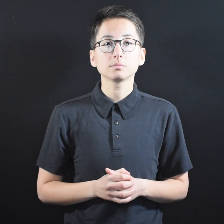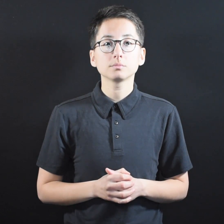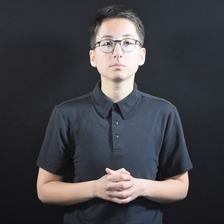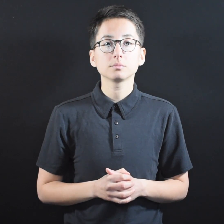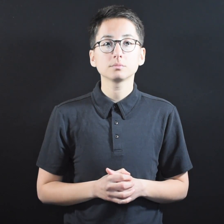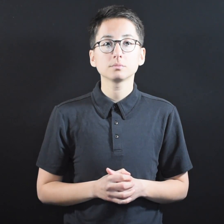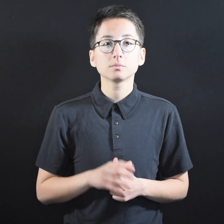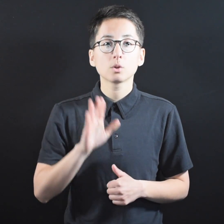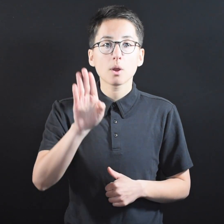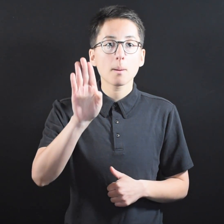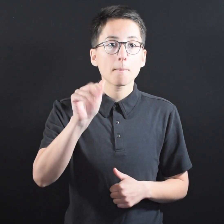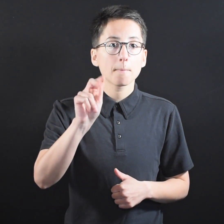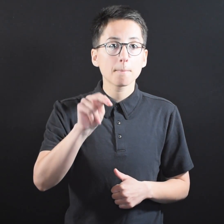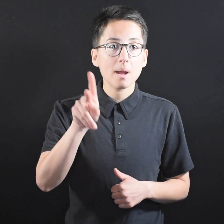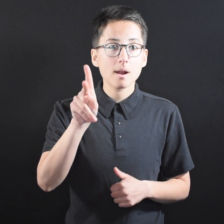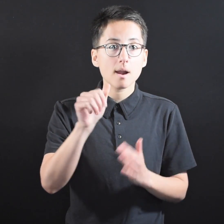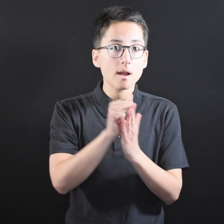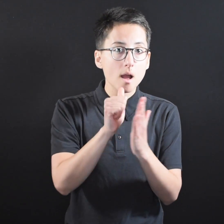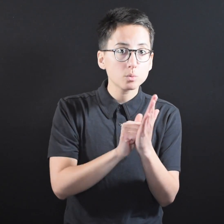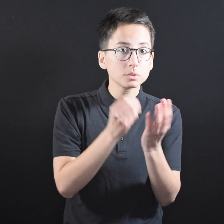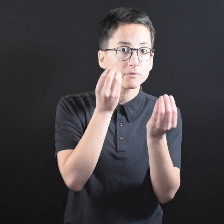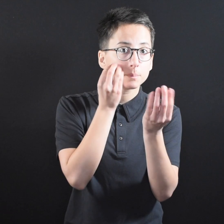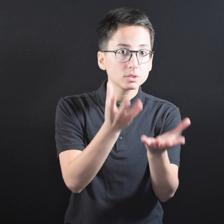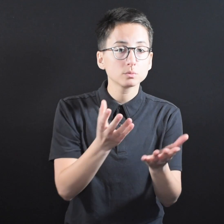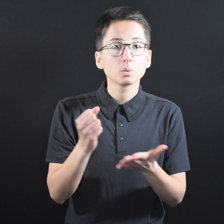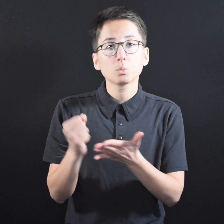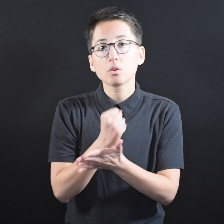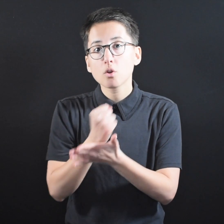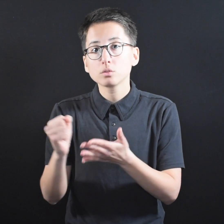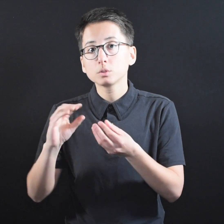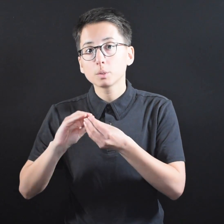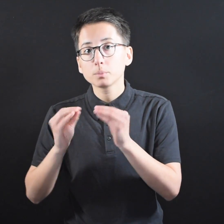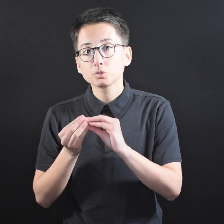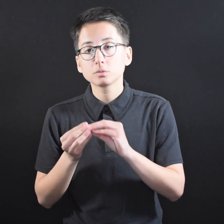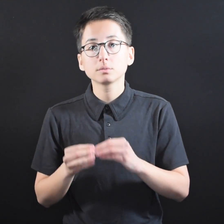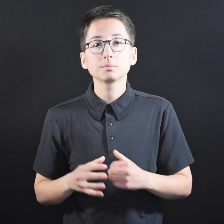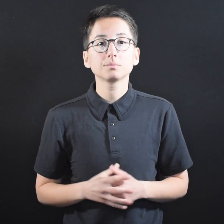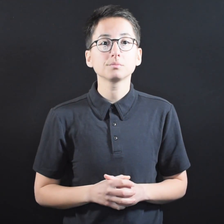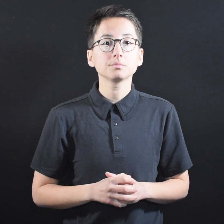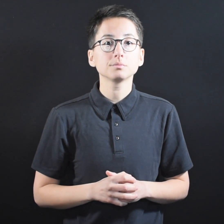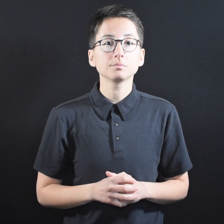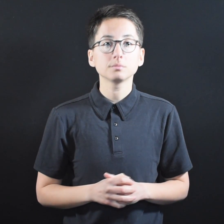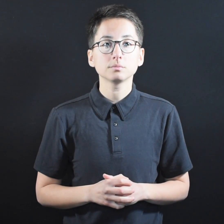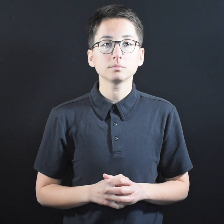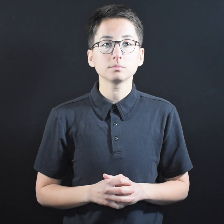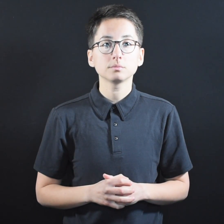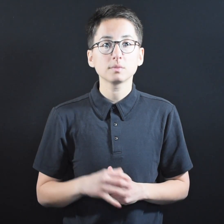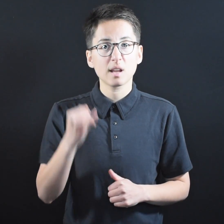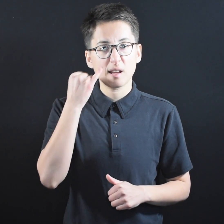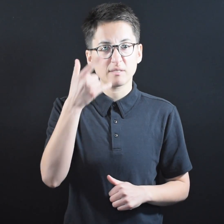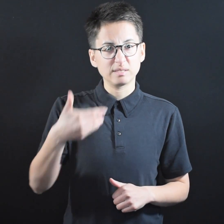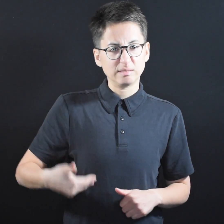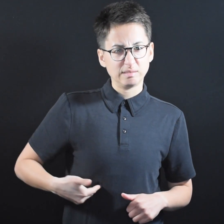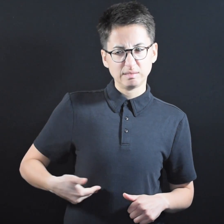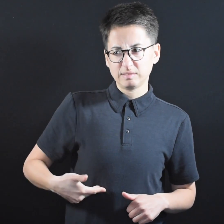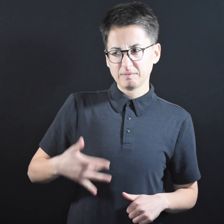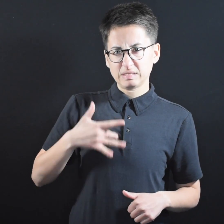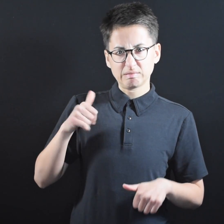bank account information, or credit card numbers. When in doubt, hang